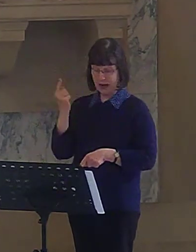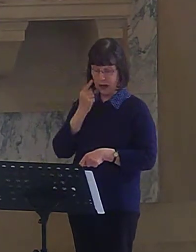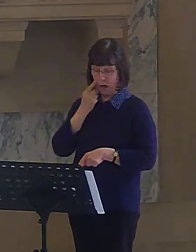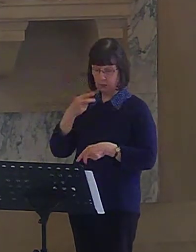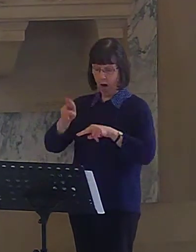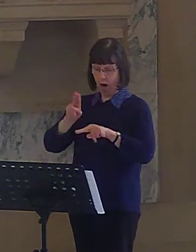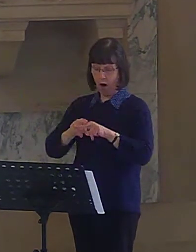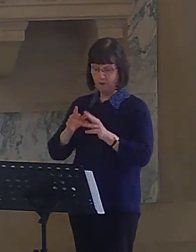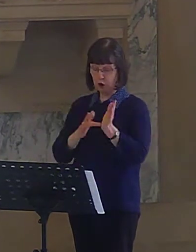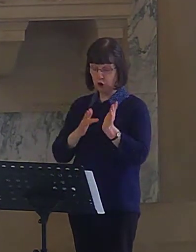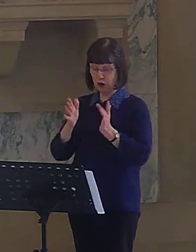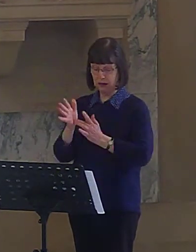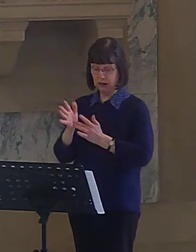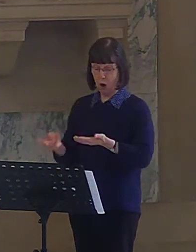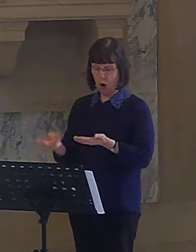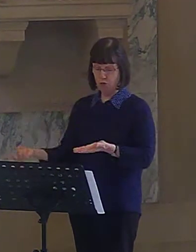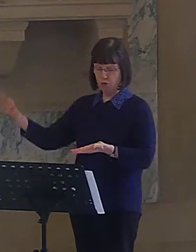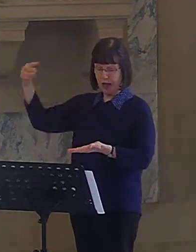resurrection.